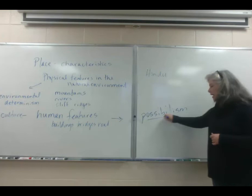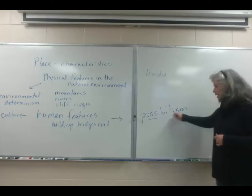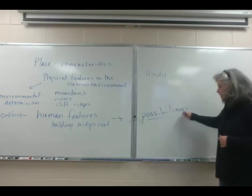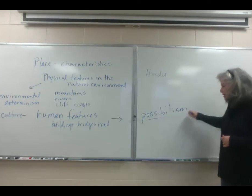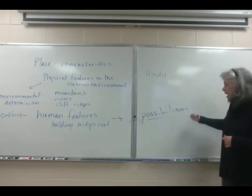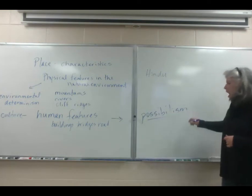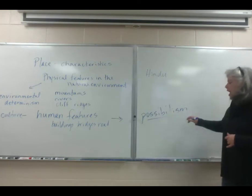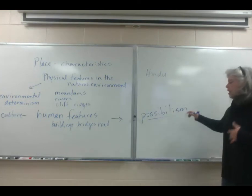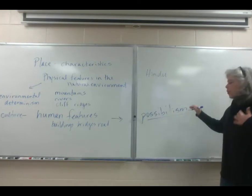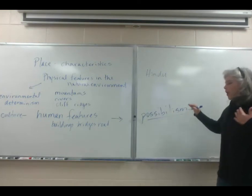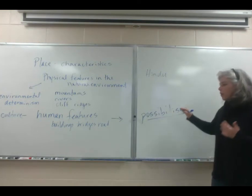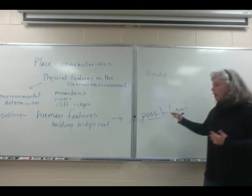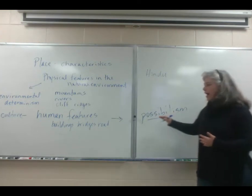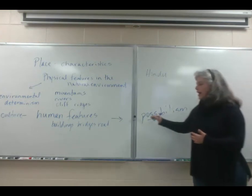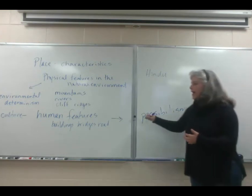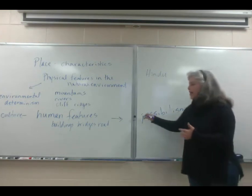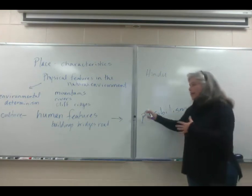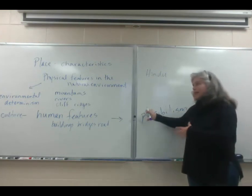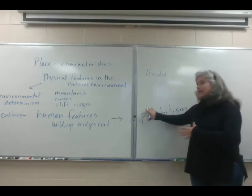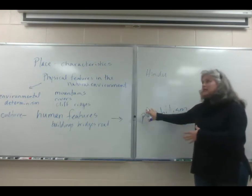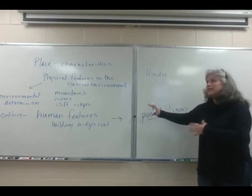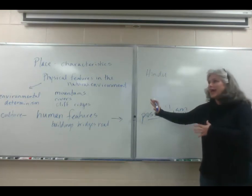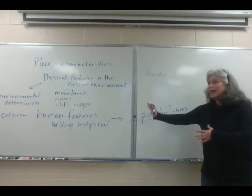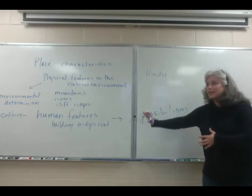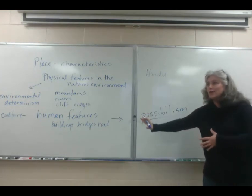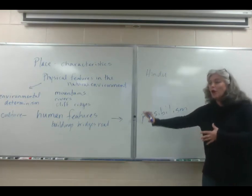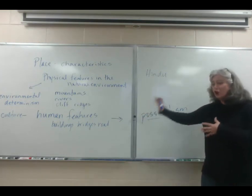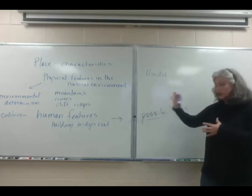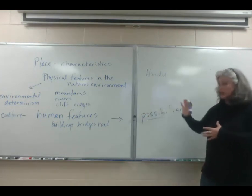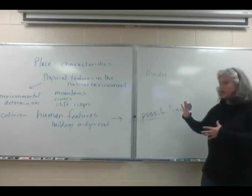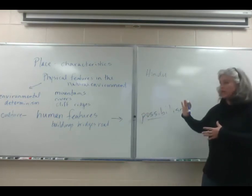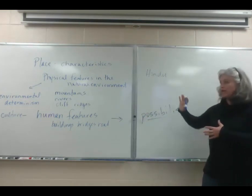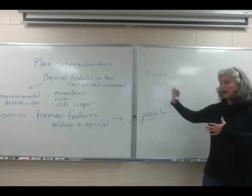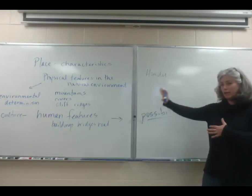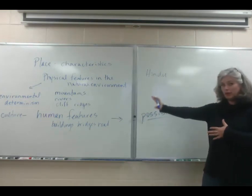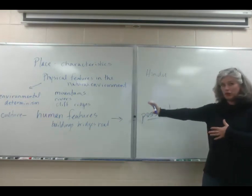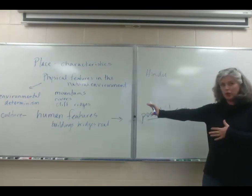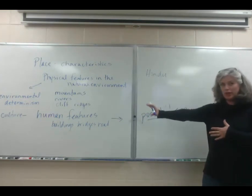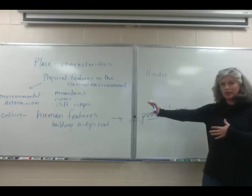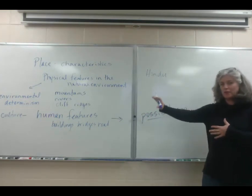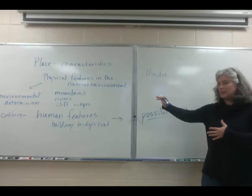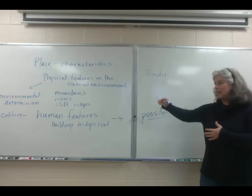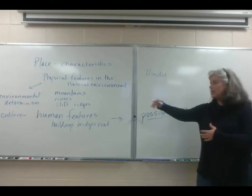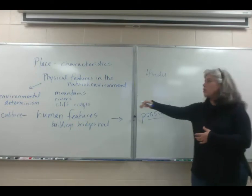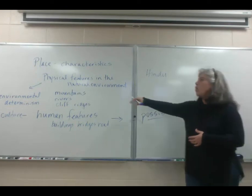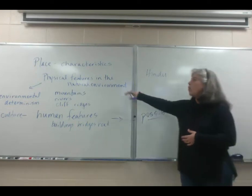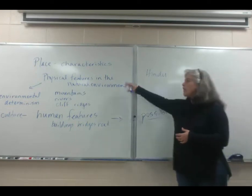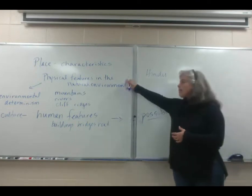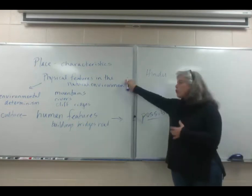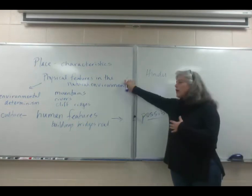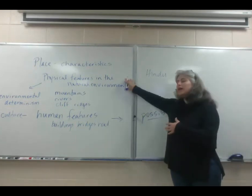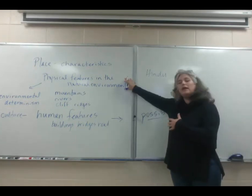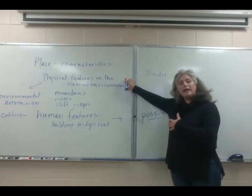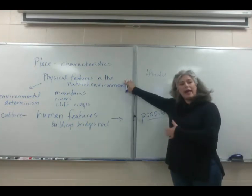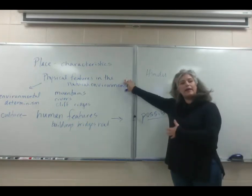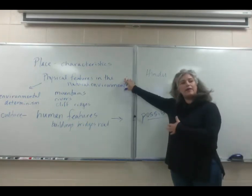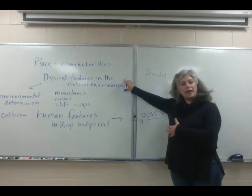is, in what way, this takes a departure from environmental determinism that says whatever we get in the